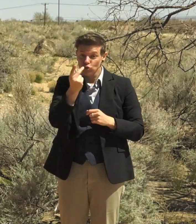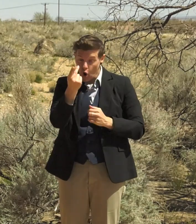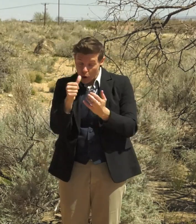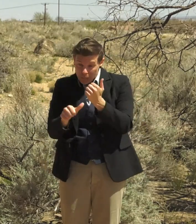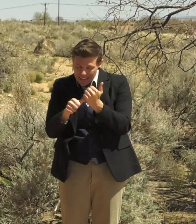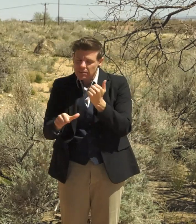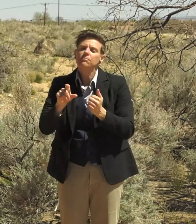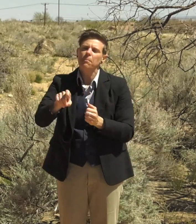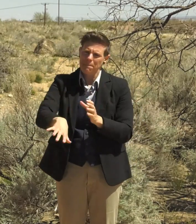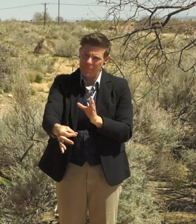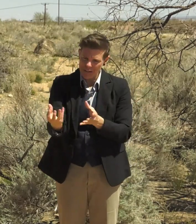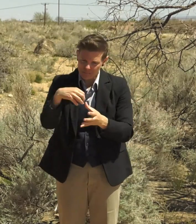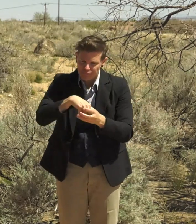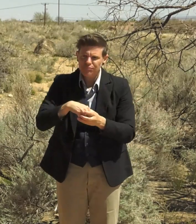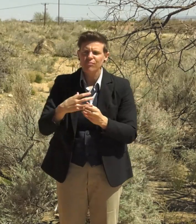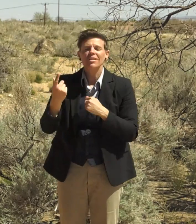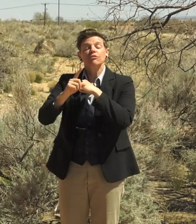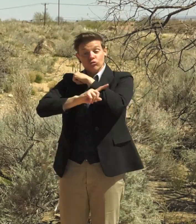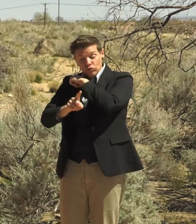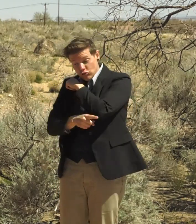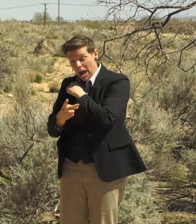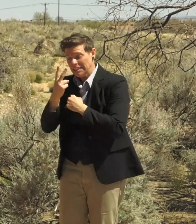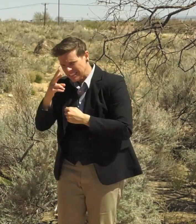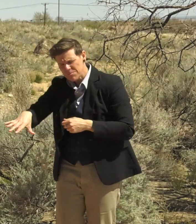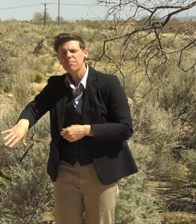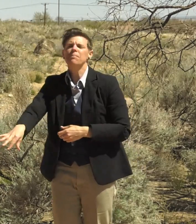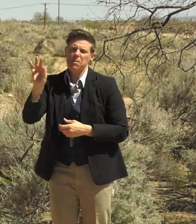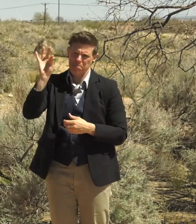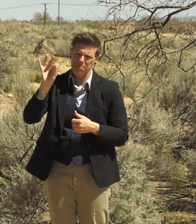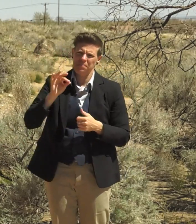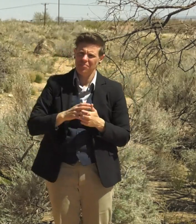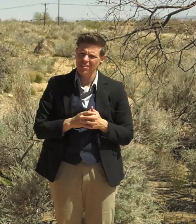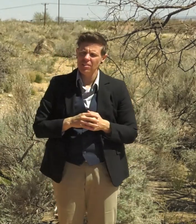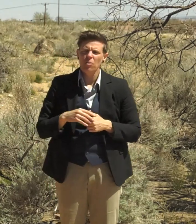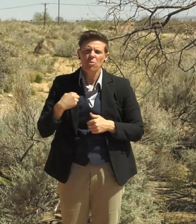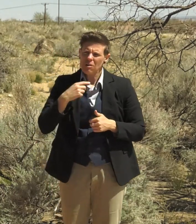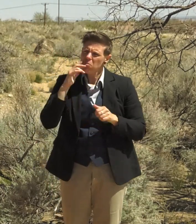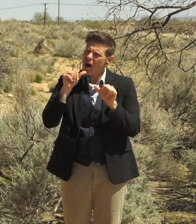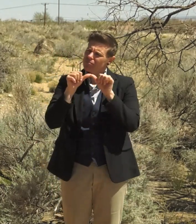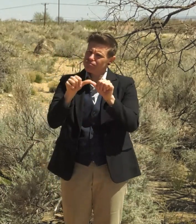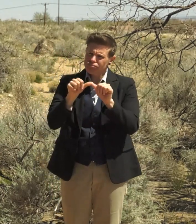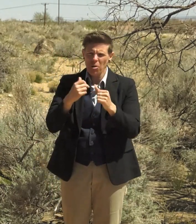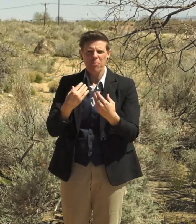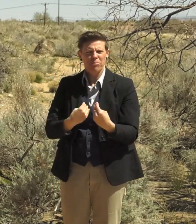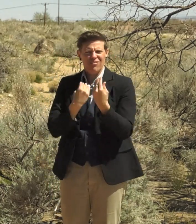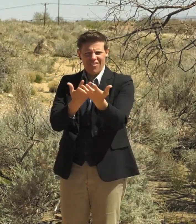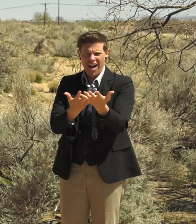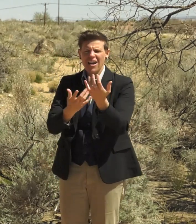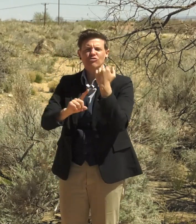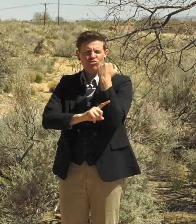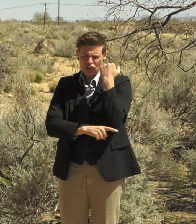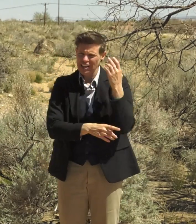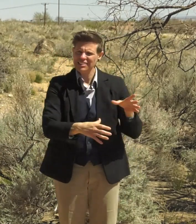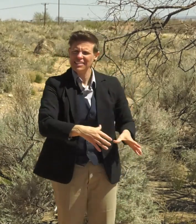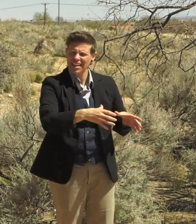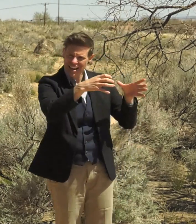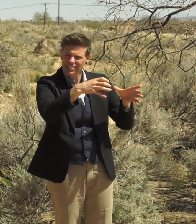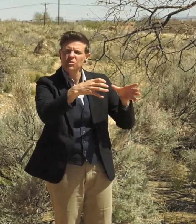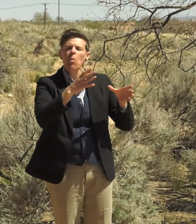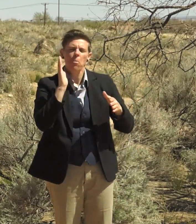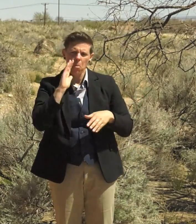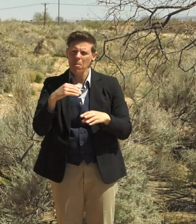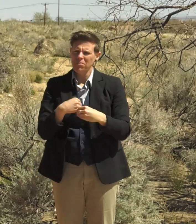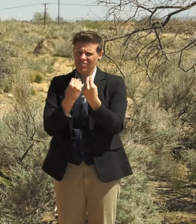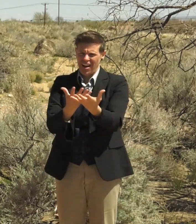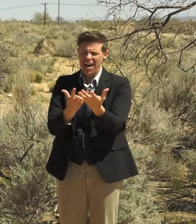trash. We will continue to collect trash at these locations in our trash canisters, and we'll continue to provide mutt mitts so you can use those to pick